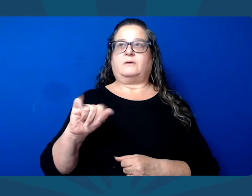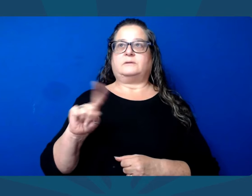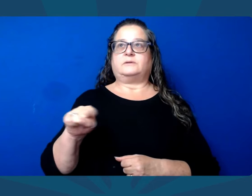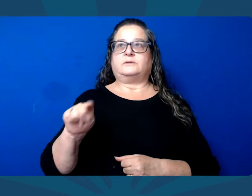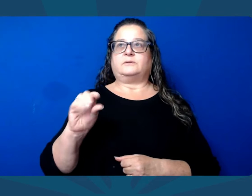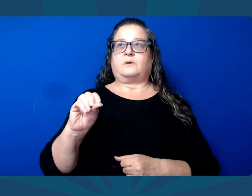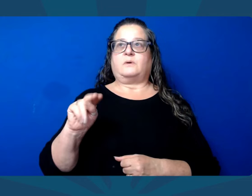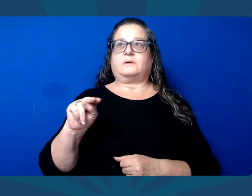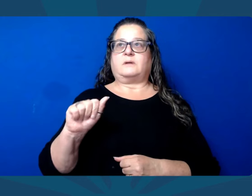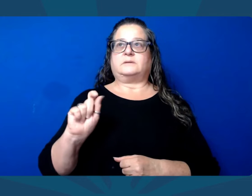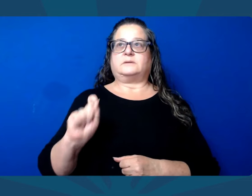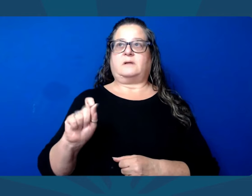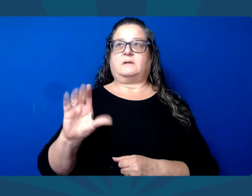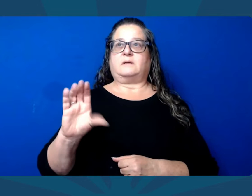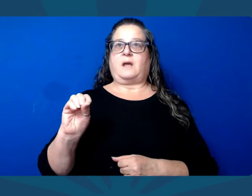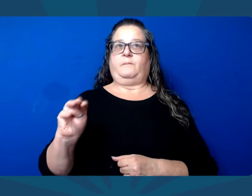osborne4arizona.com.